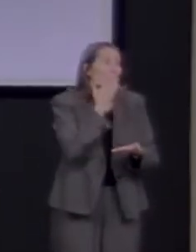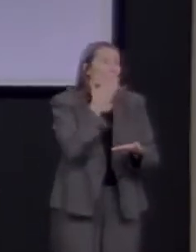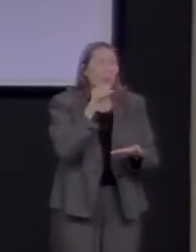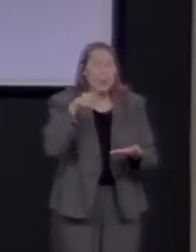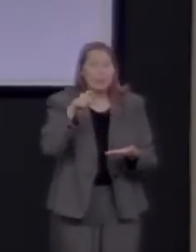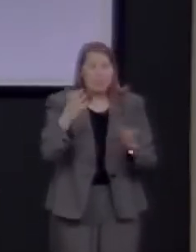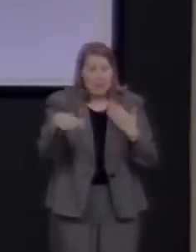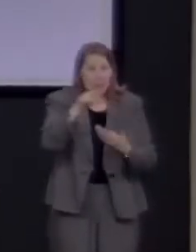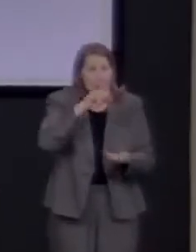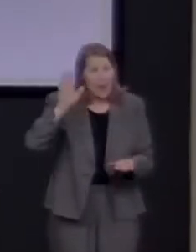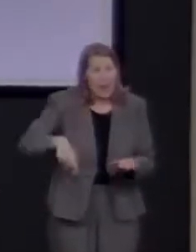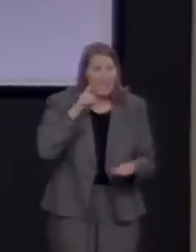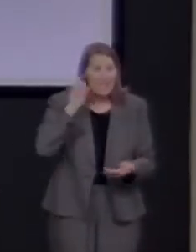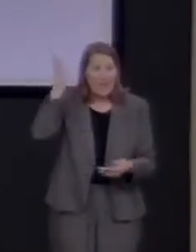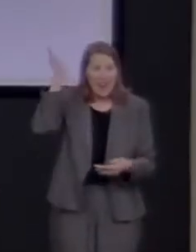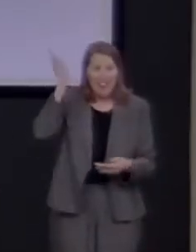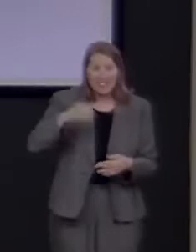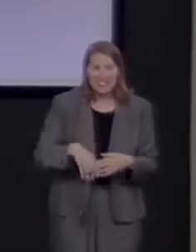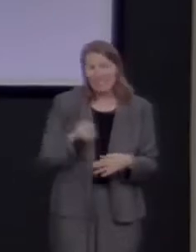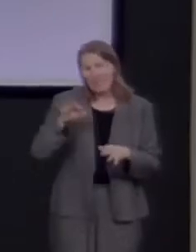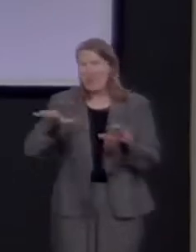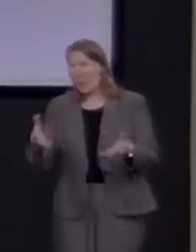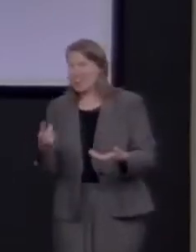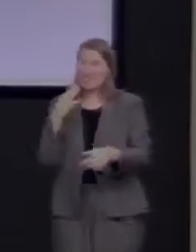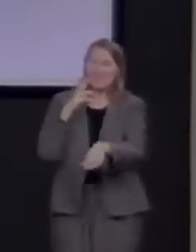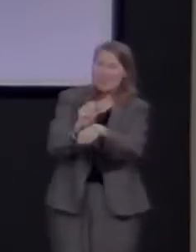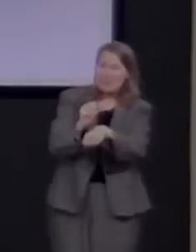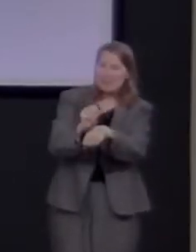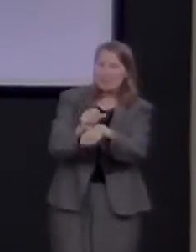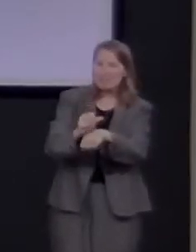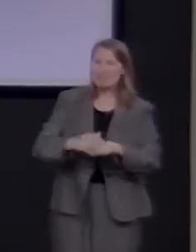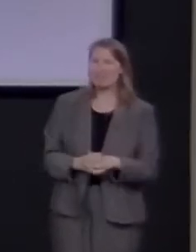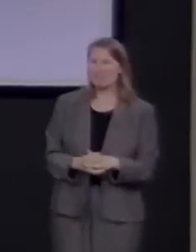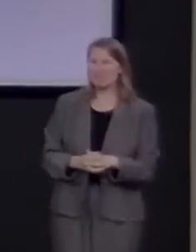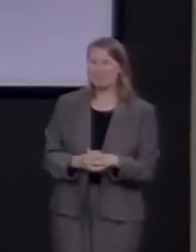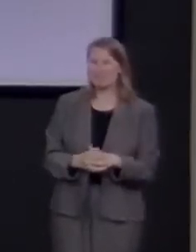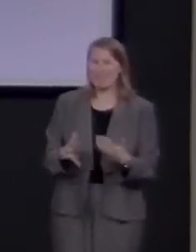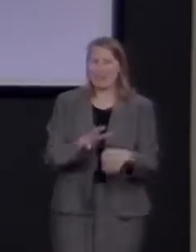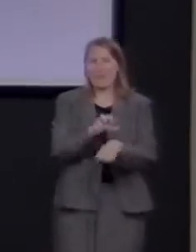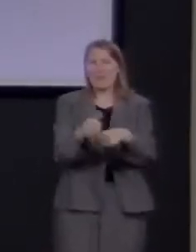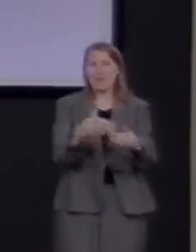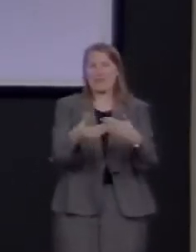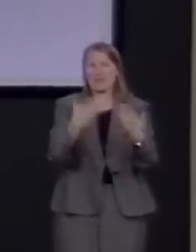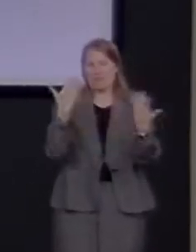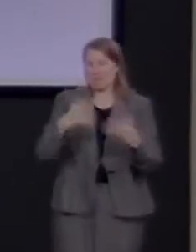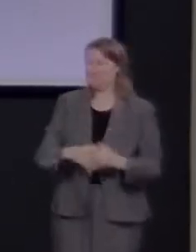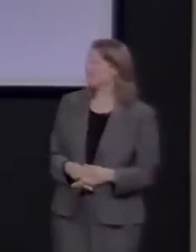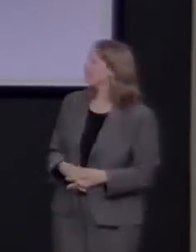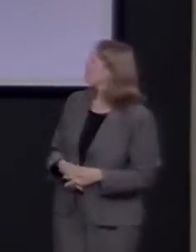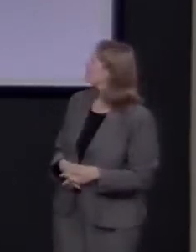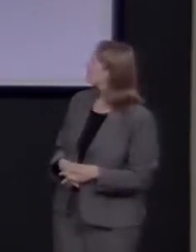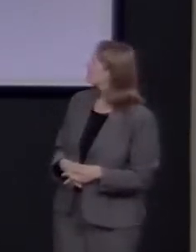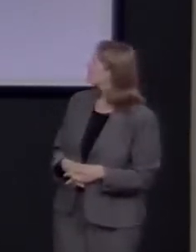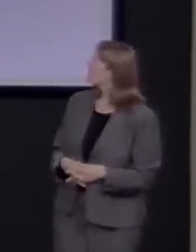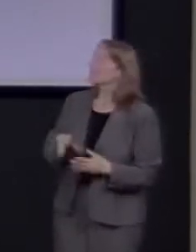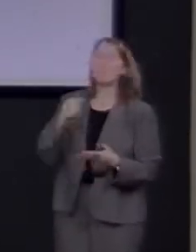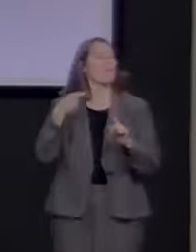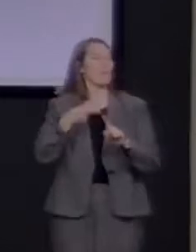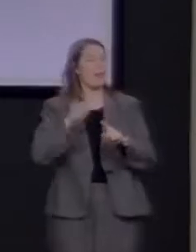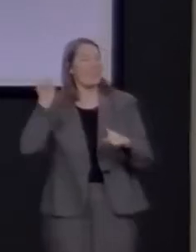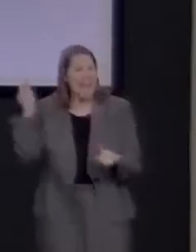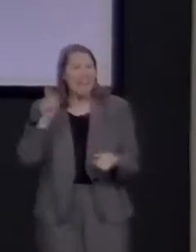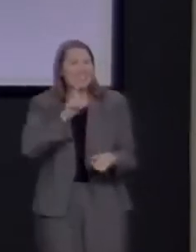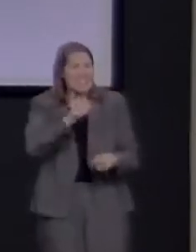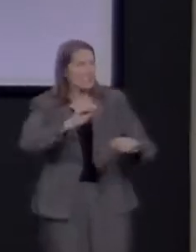late for your lecture or for your job or for your appointments. So again, it's a